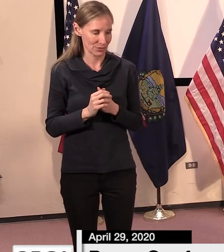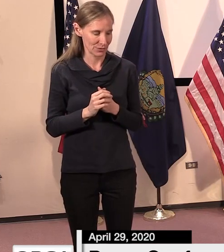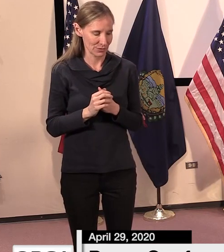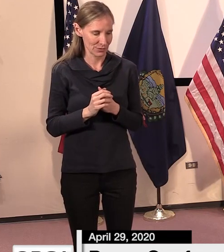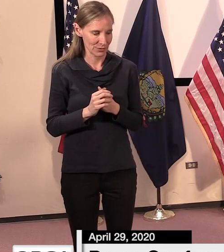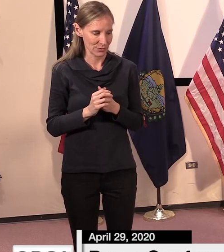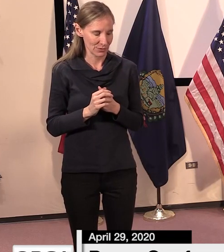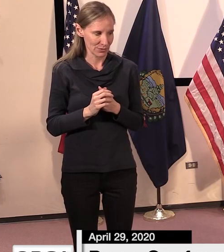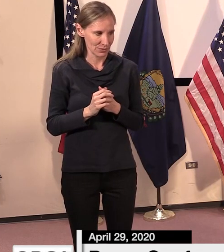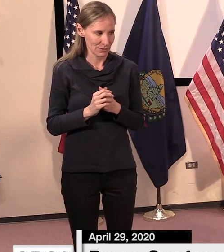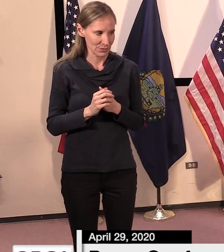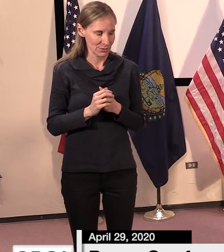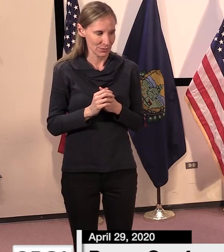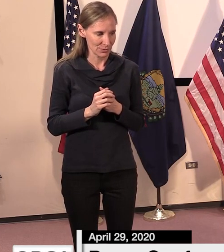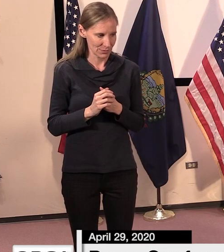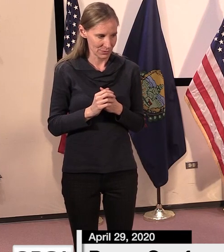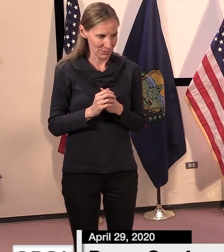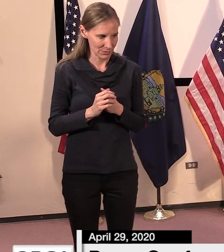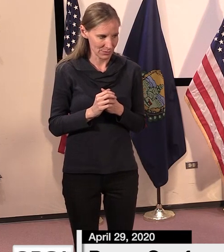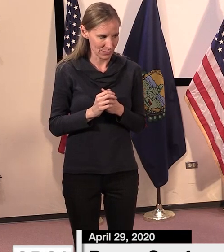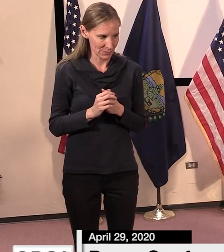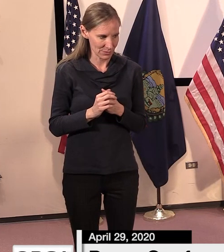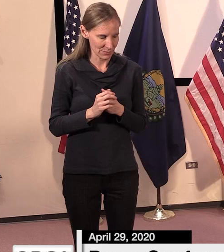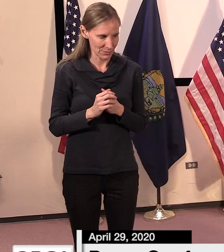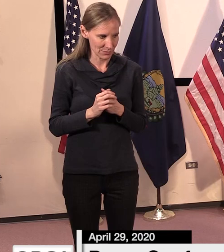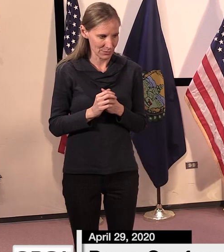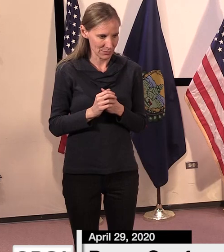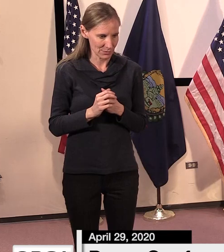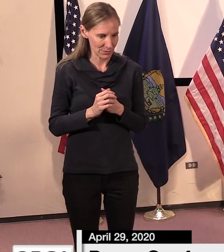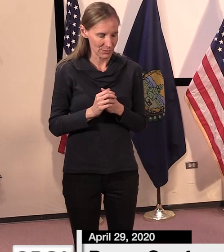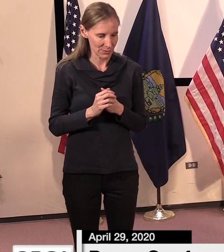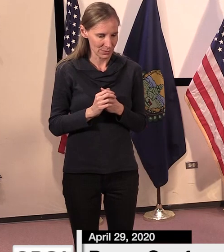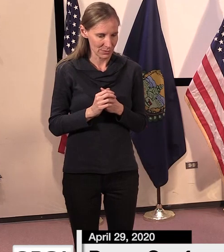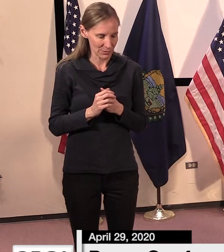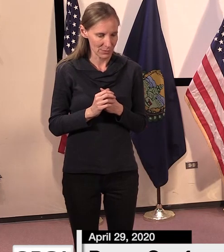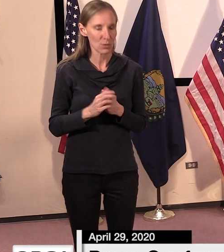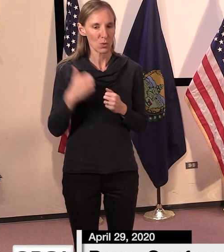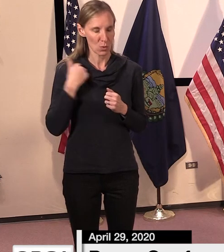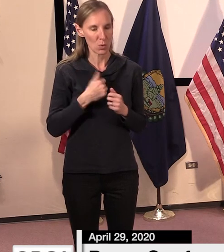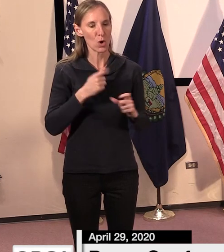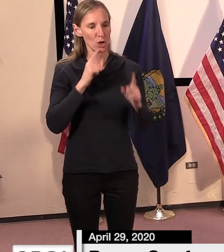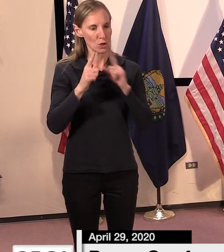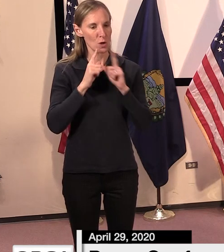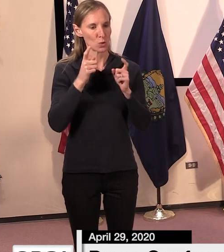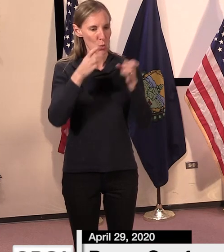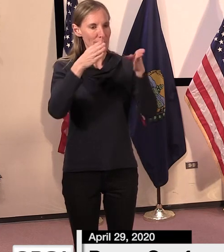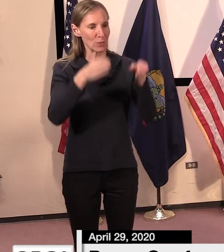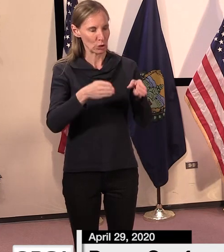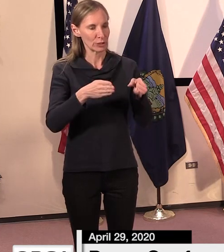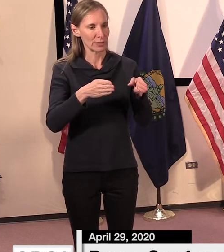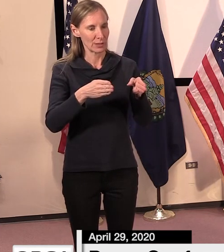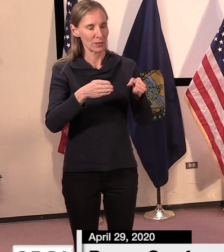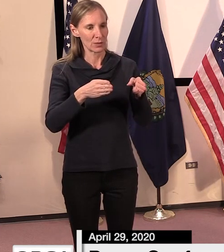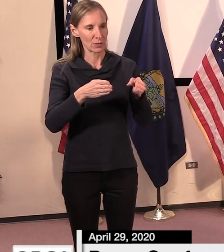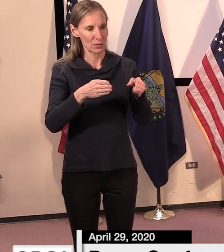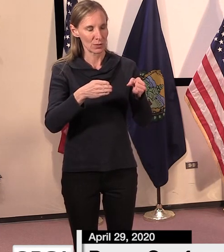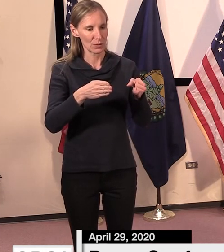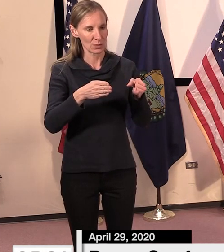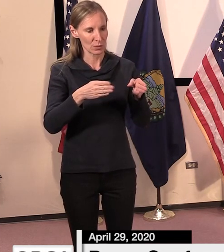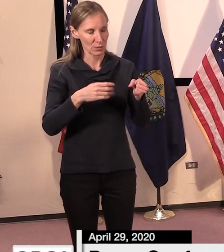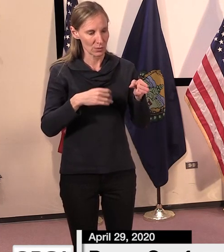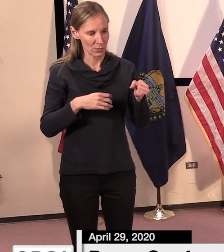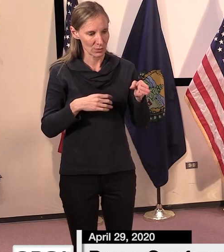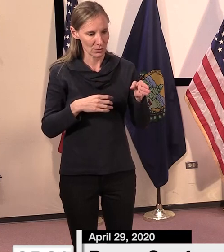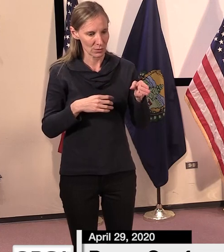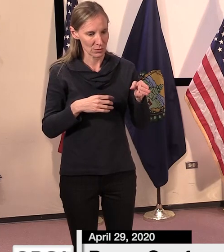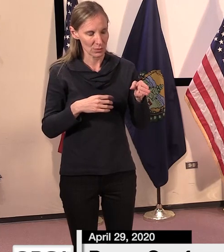We've talked to someone who had seen a USPS, United States Postal Service delivery person taking packages